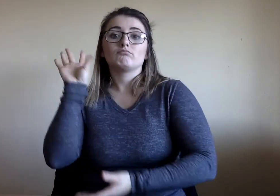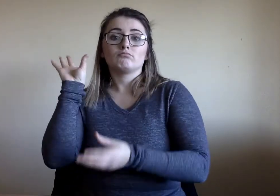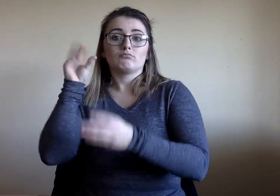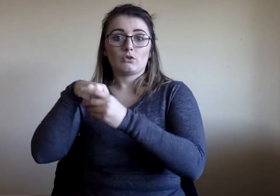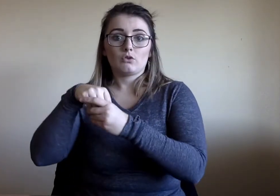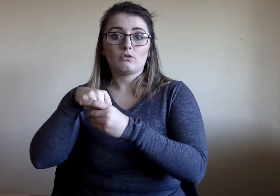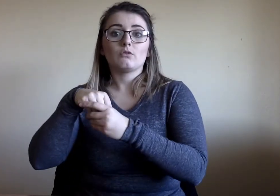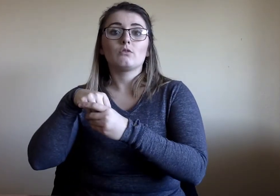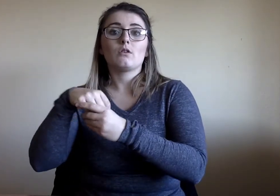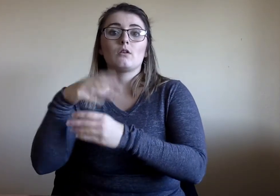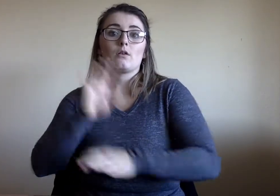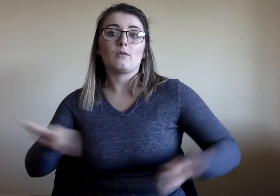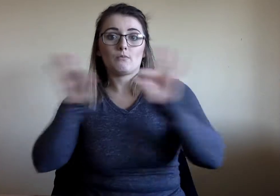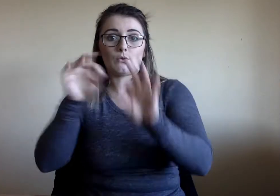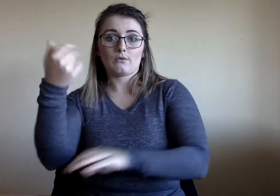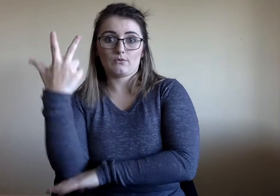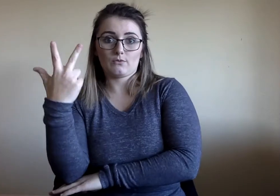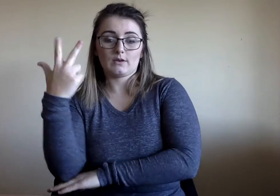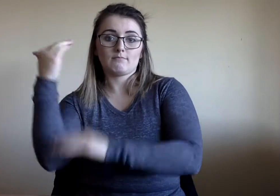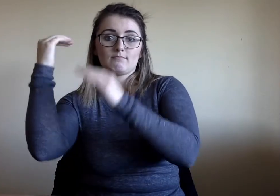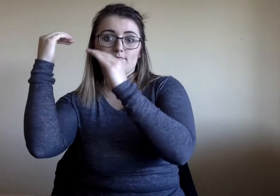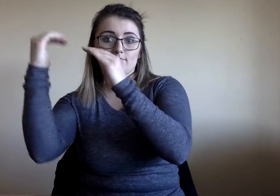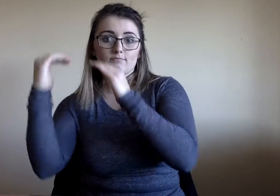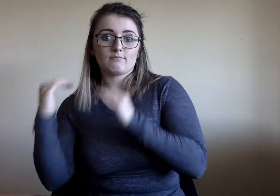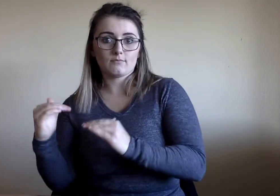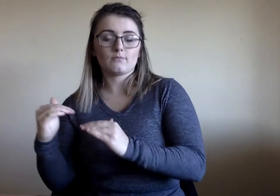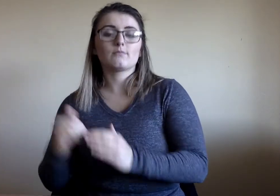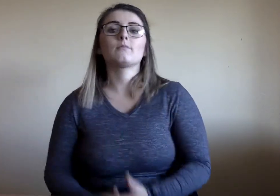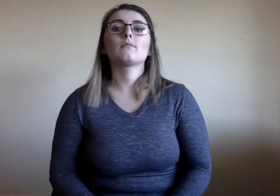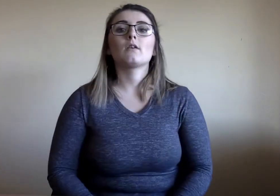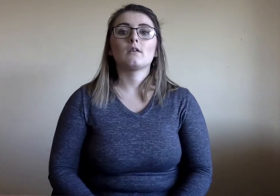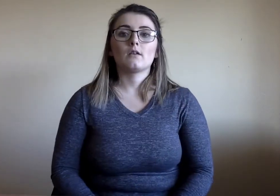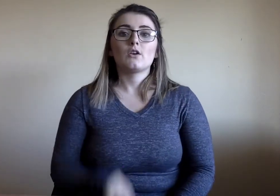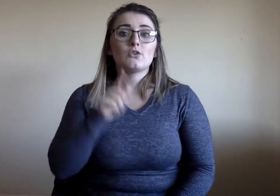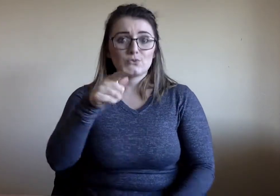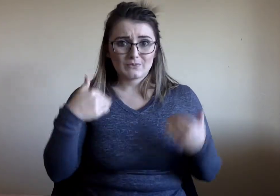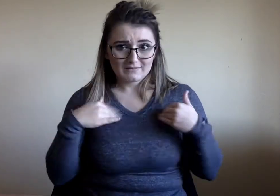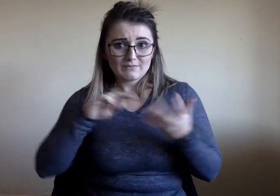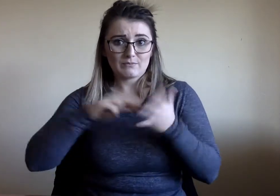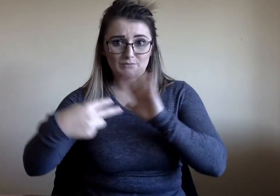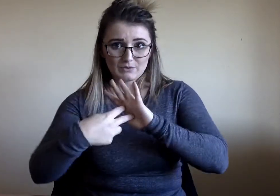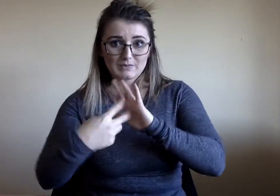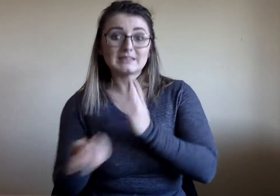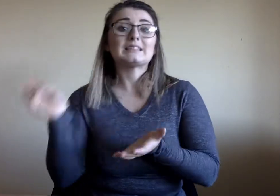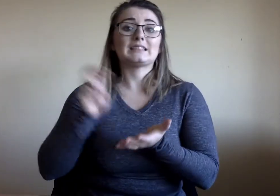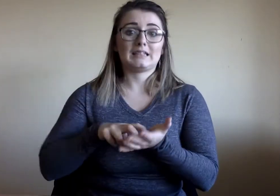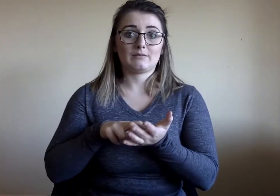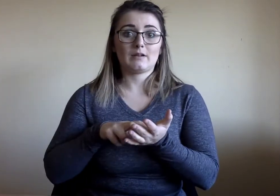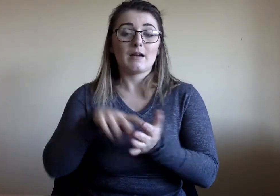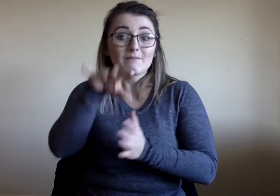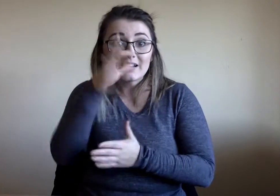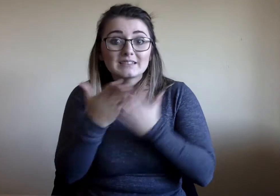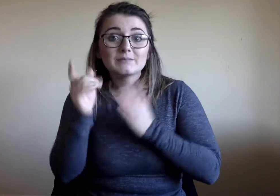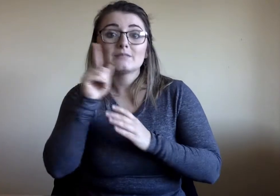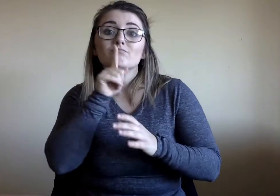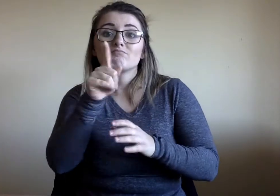done the next day. Before you ever have a chance of getting out of bed early, you need to have a purpose first. Find something that drives you.